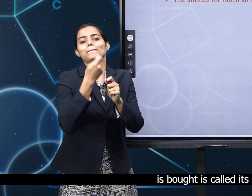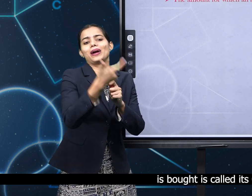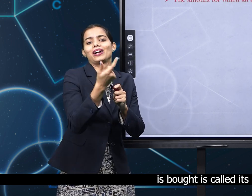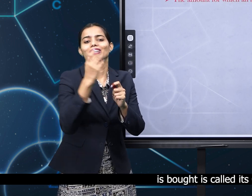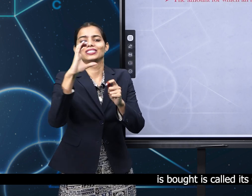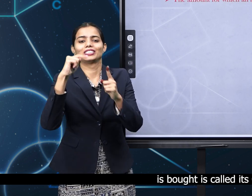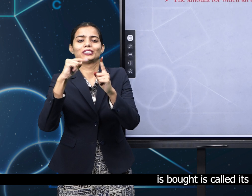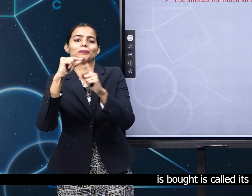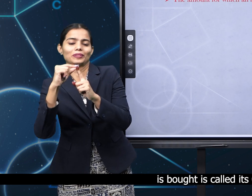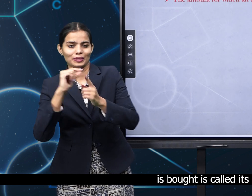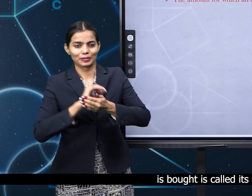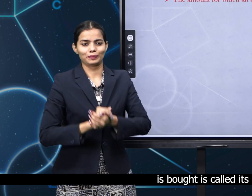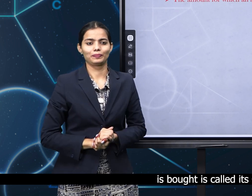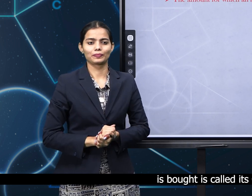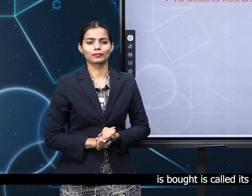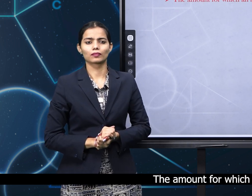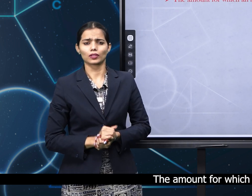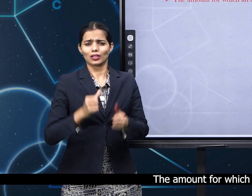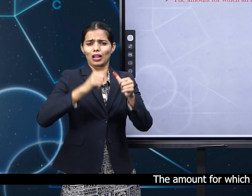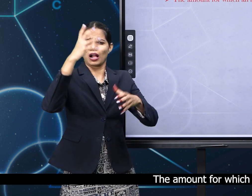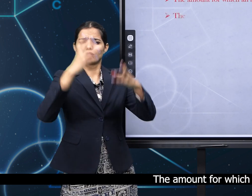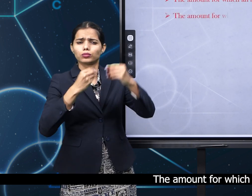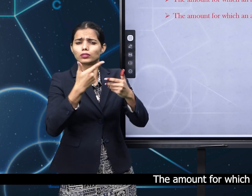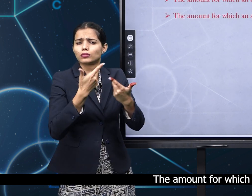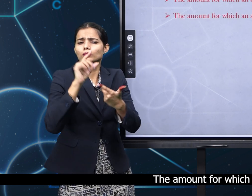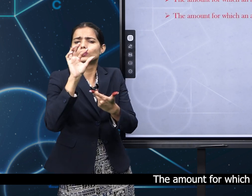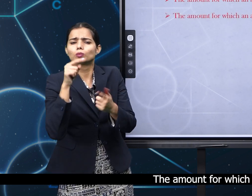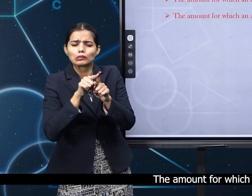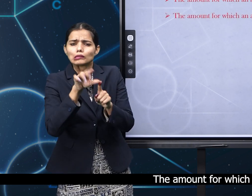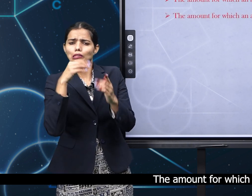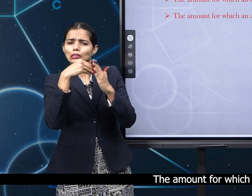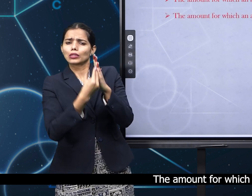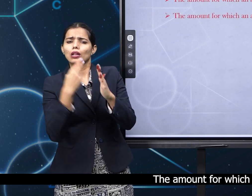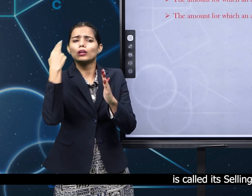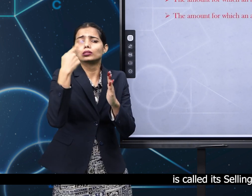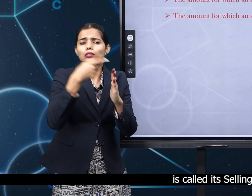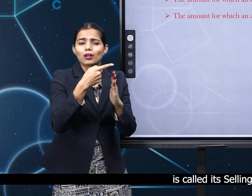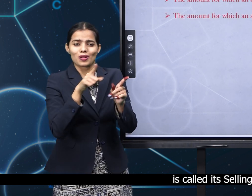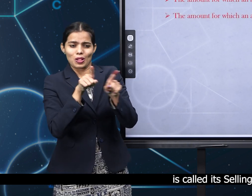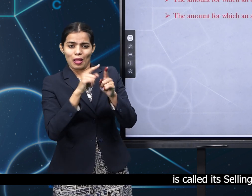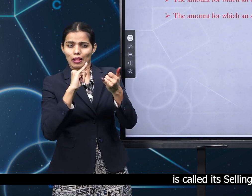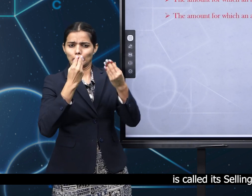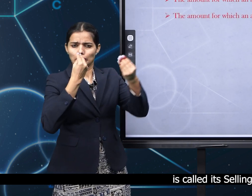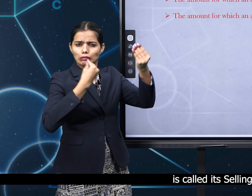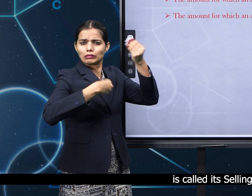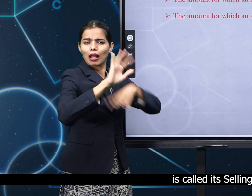CP. CP. amount for which an article is sold is called its selling price